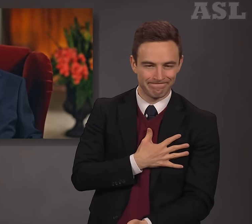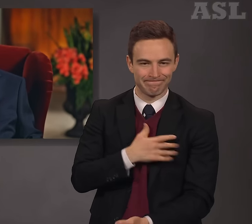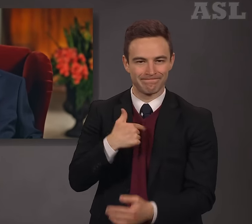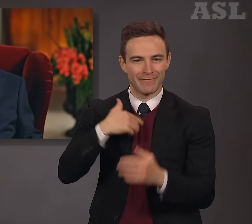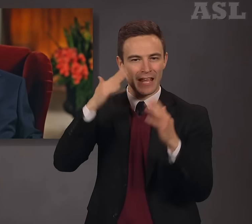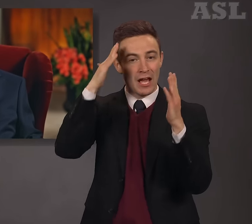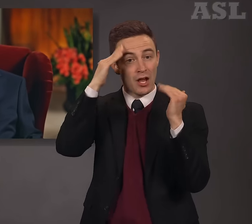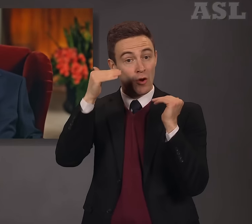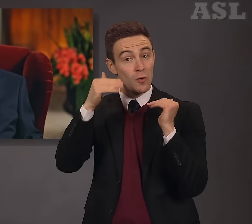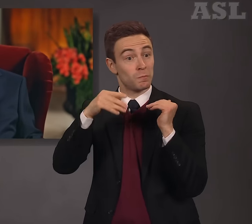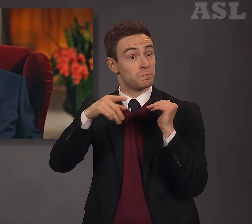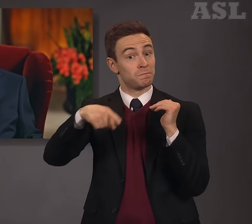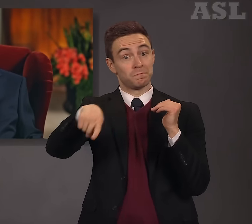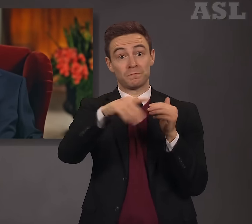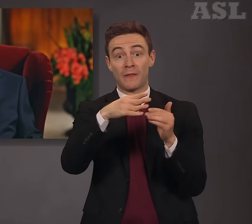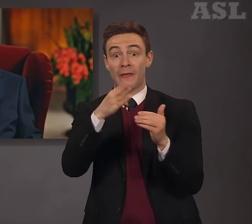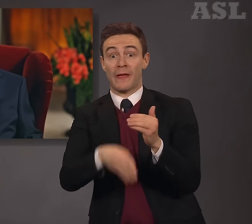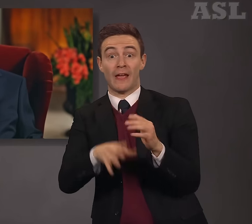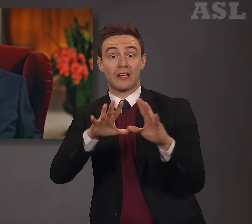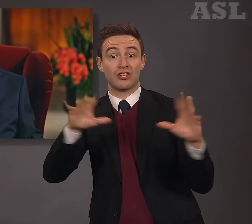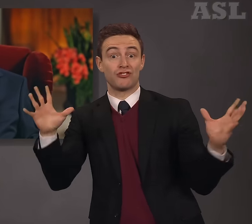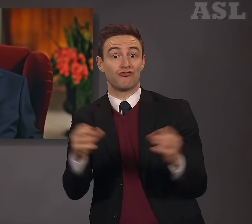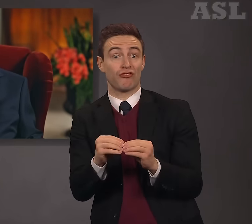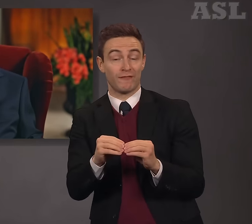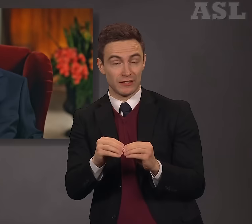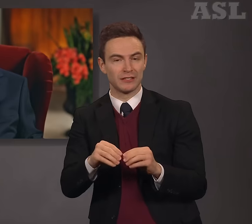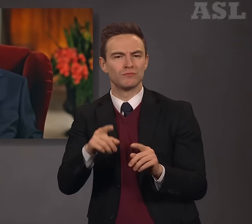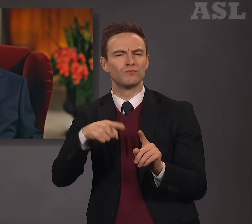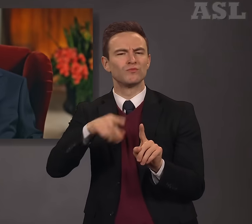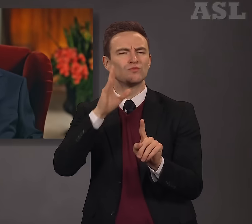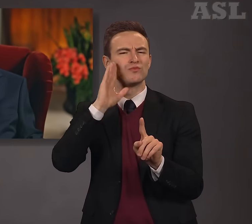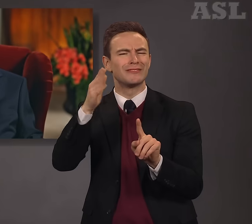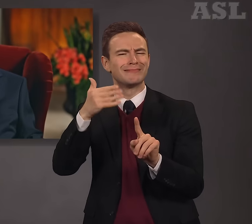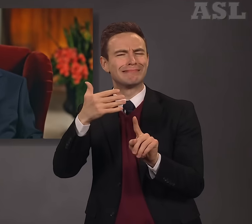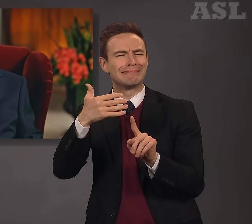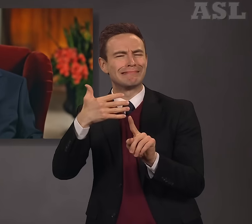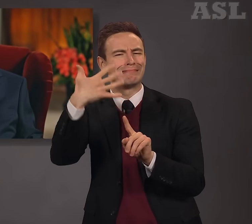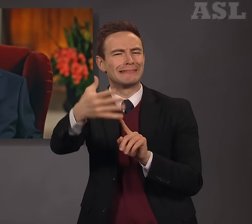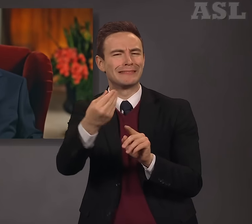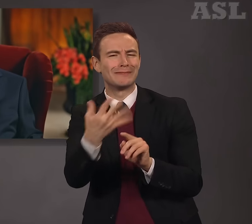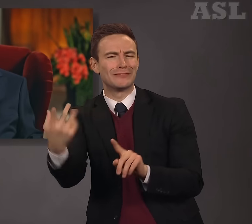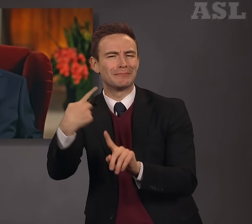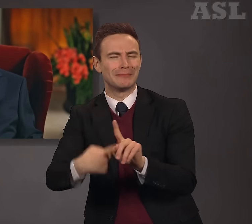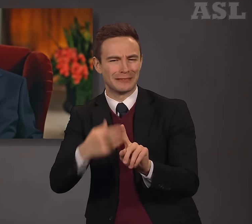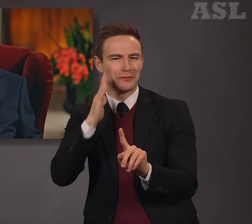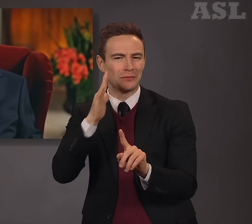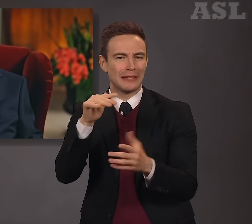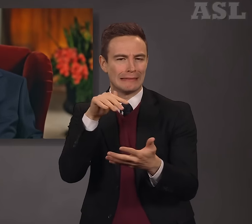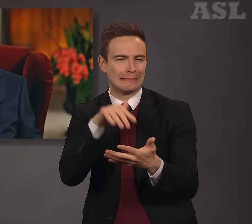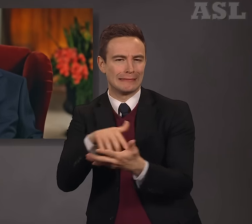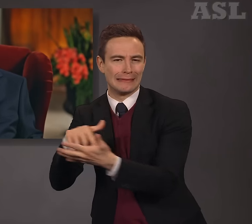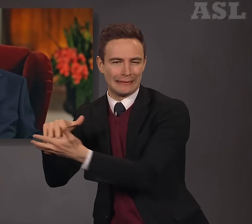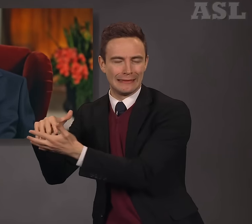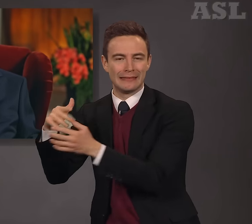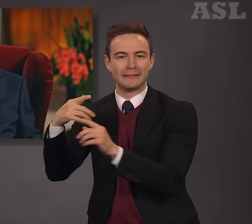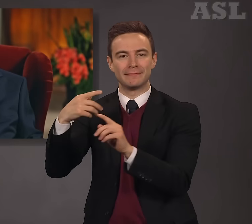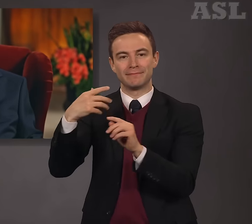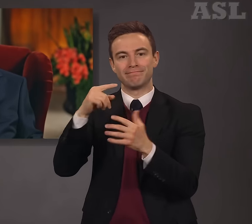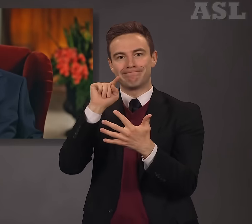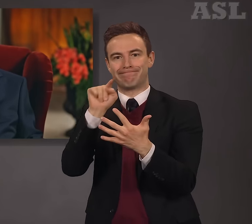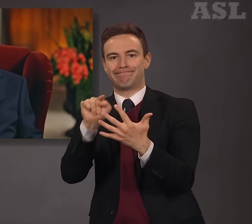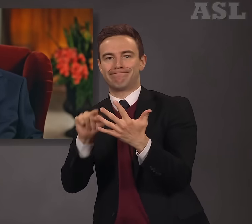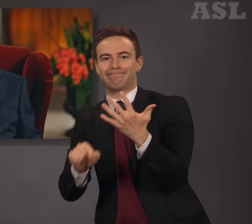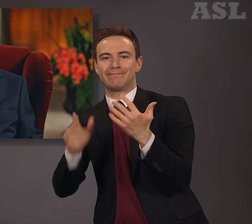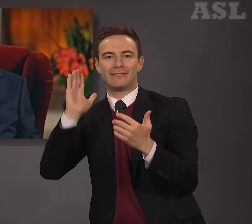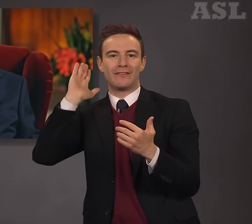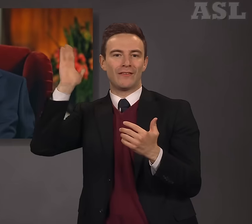Spirit. I hope you will repeatedly study the messages of this conference throughout